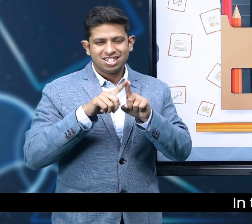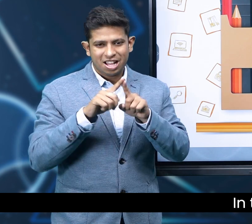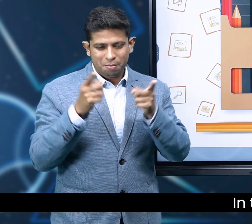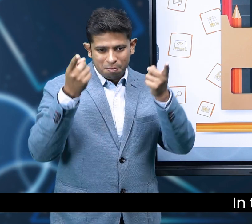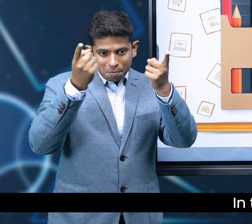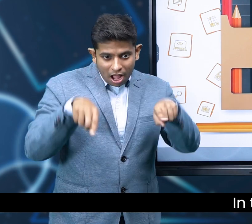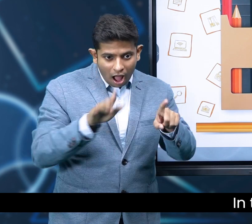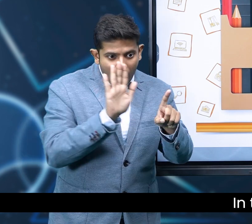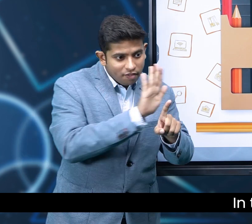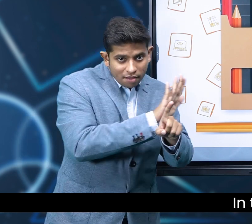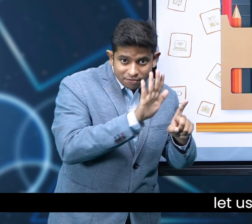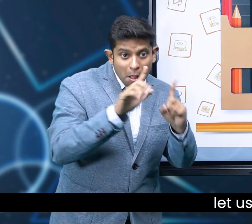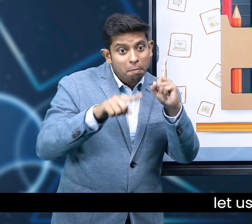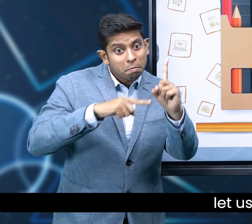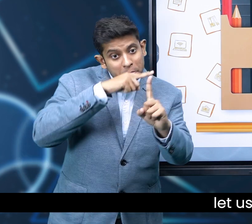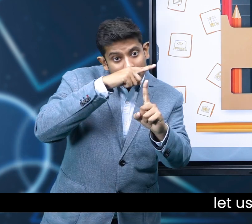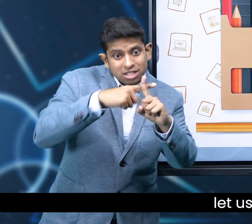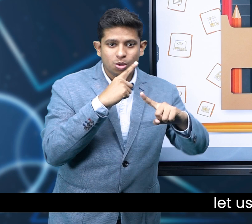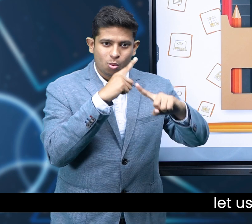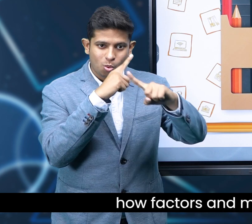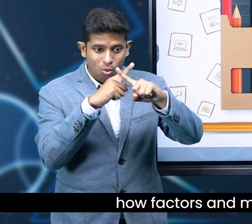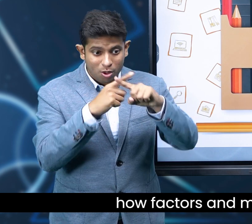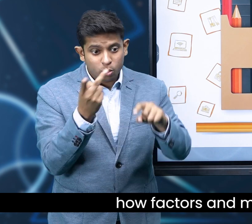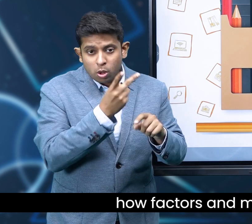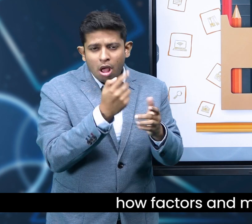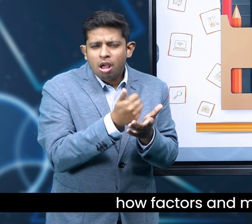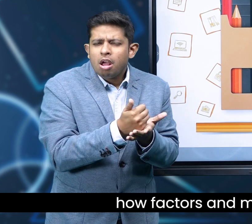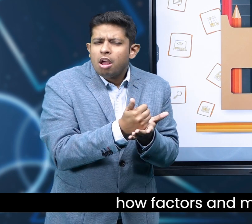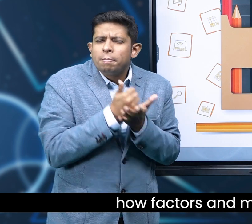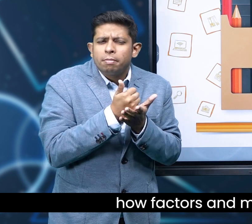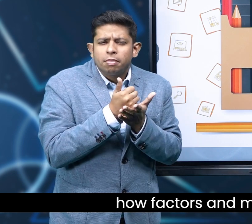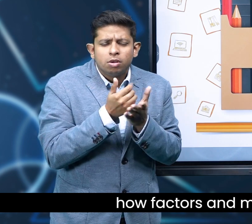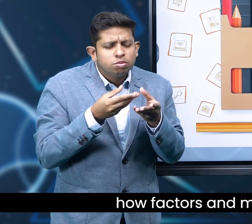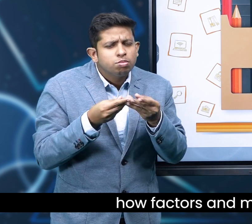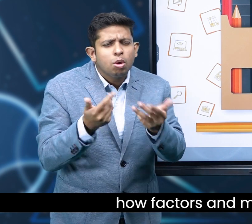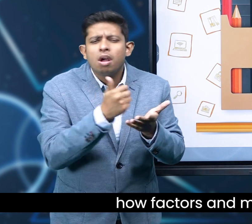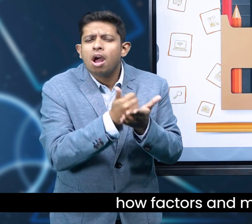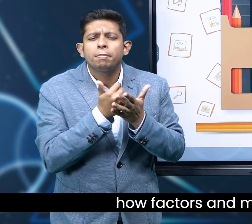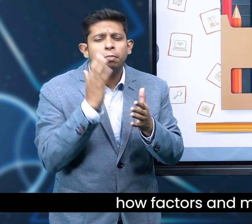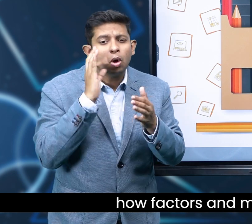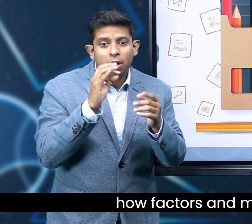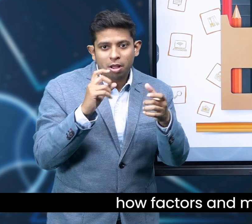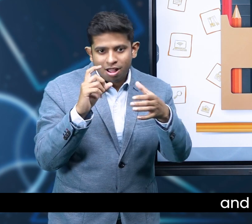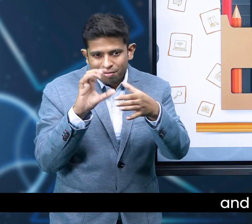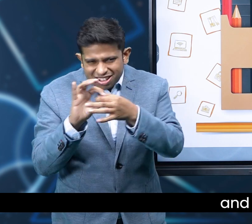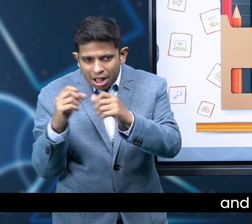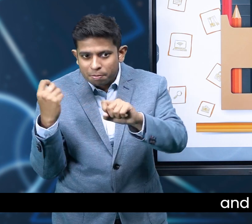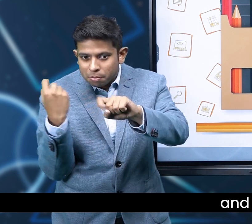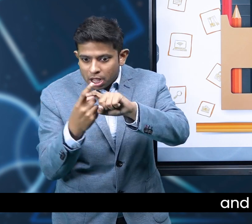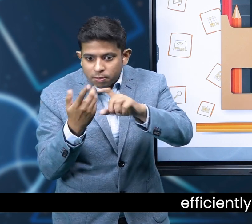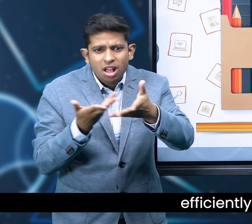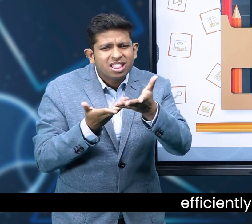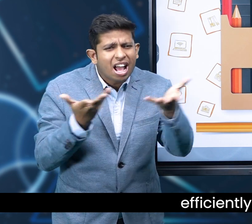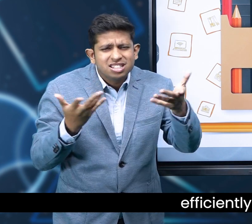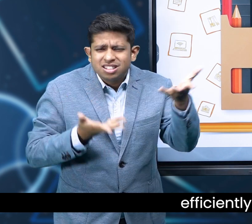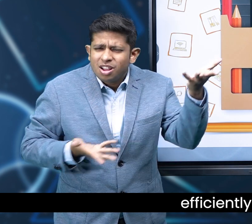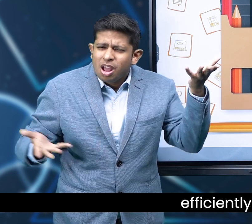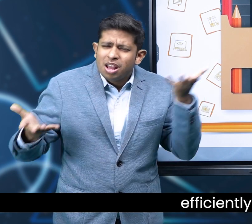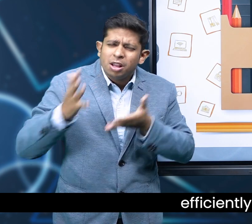In this video, let us understand how factors and multiples help us organize and plan things efficiently in our daily